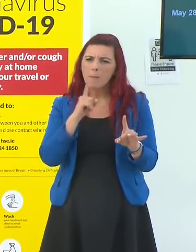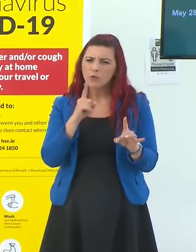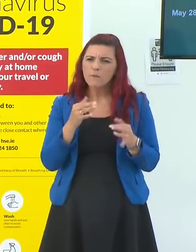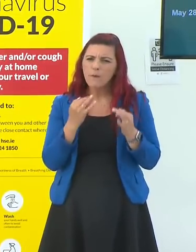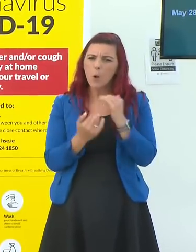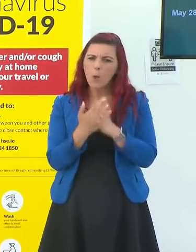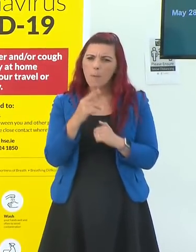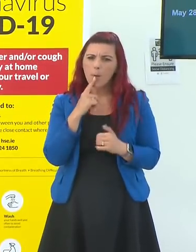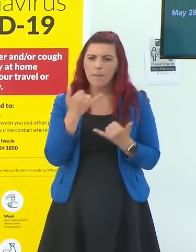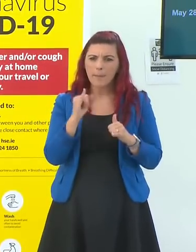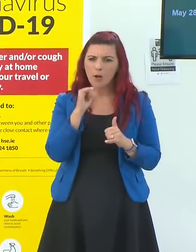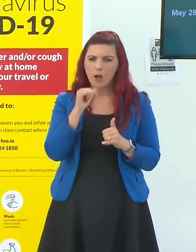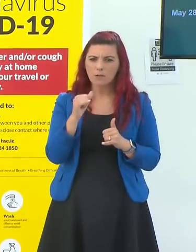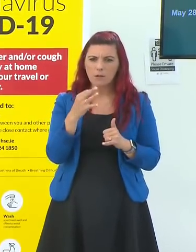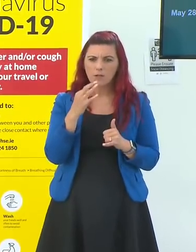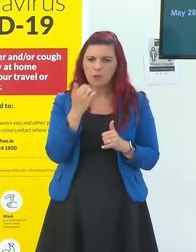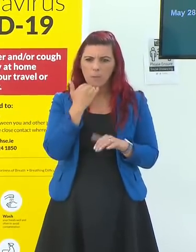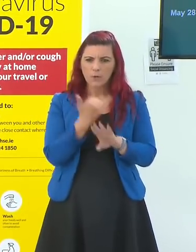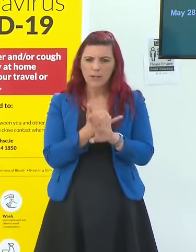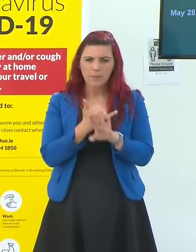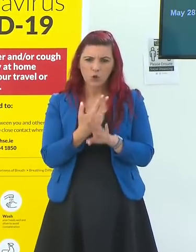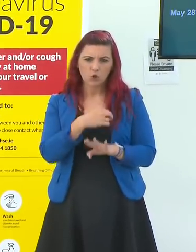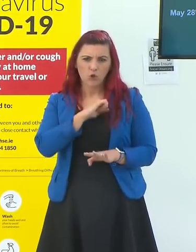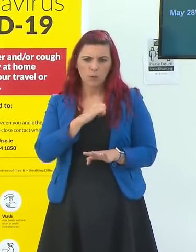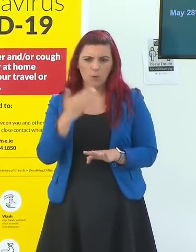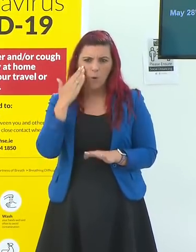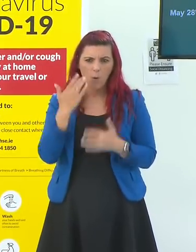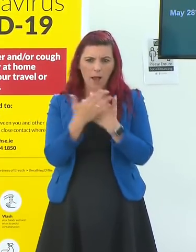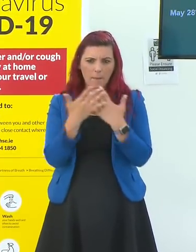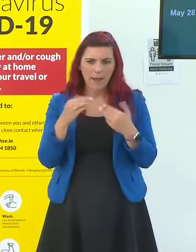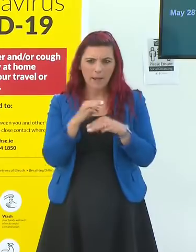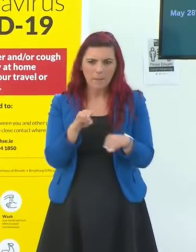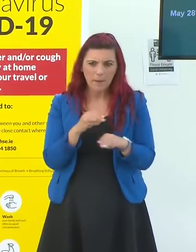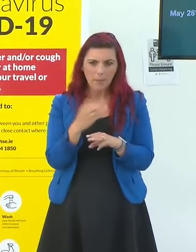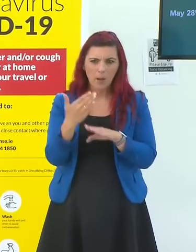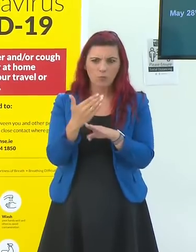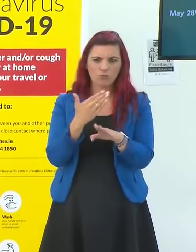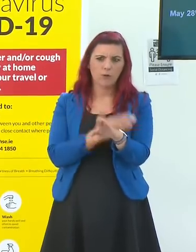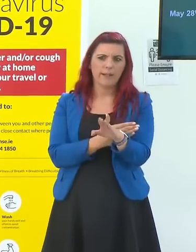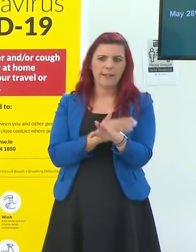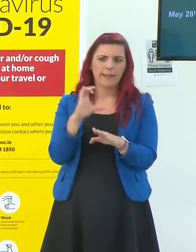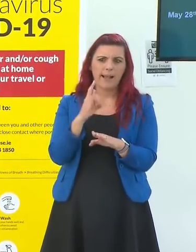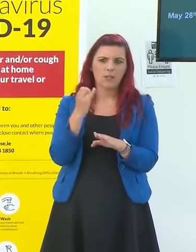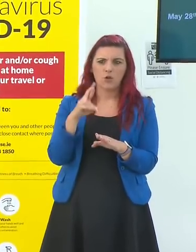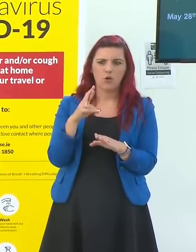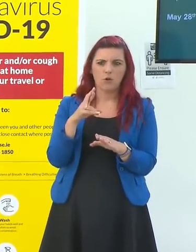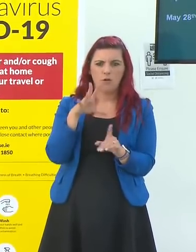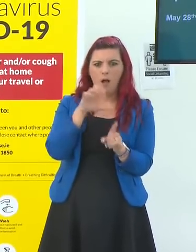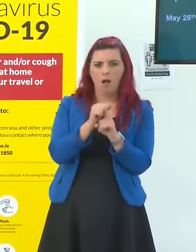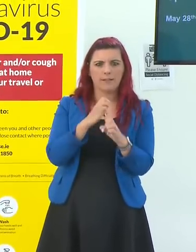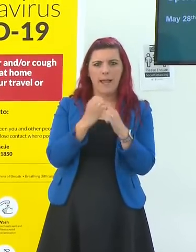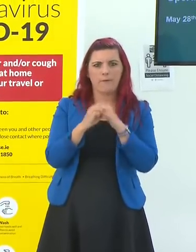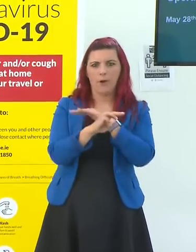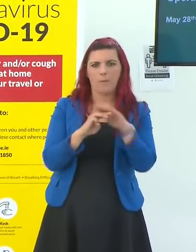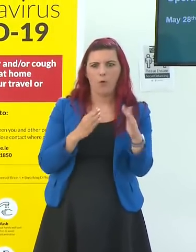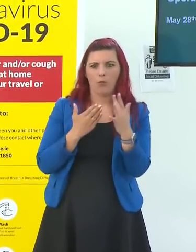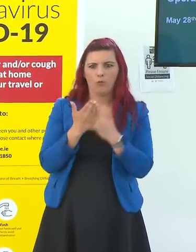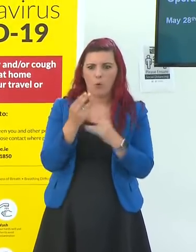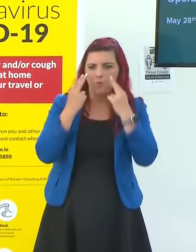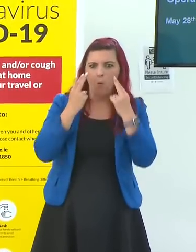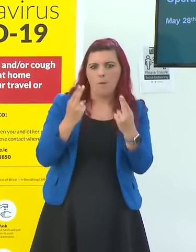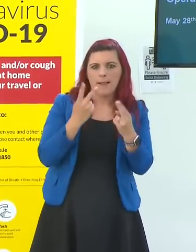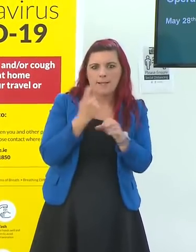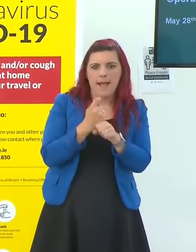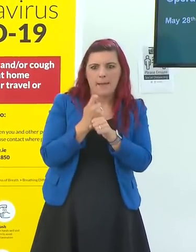have quantified it, but you surely would know how many people or how many cancers are caught on a monthly basis in normal